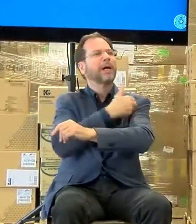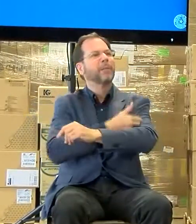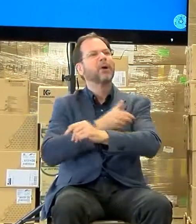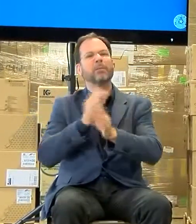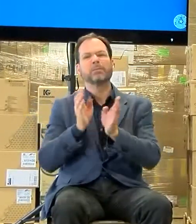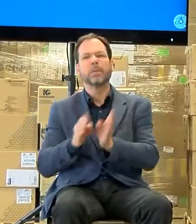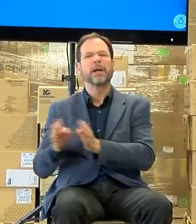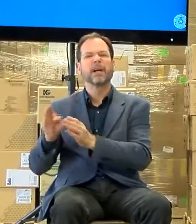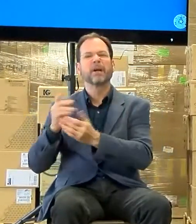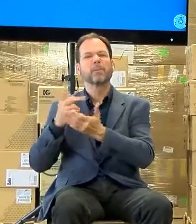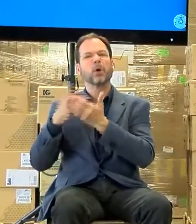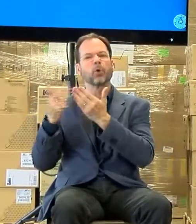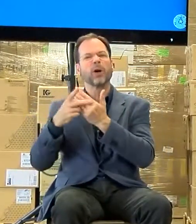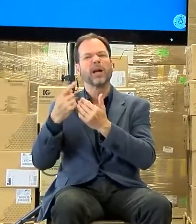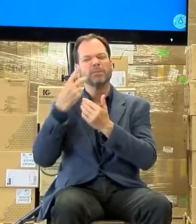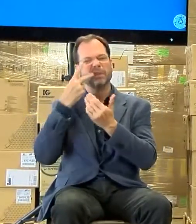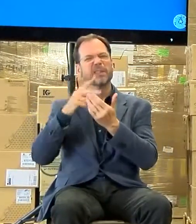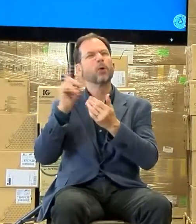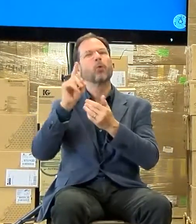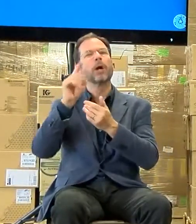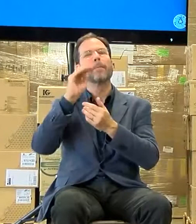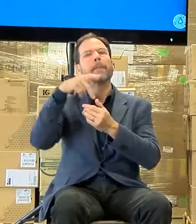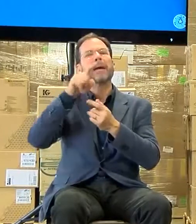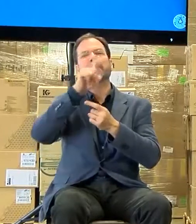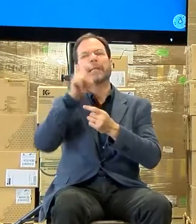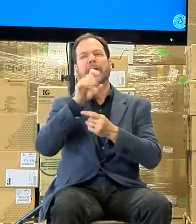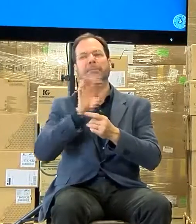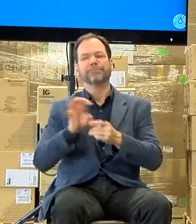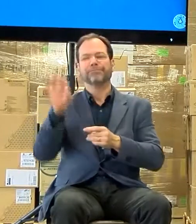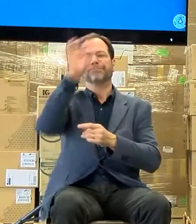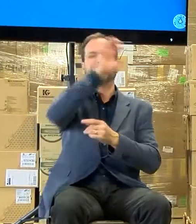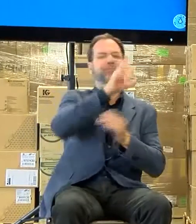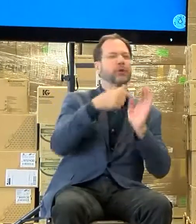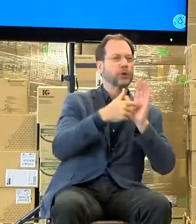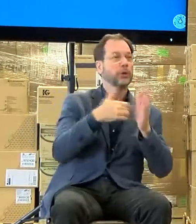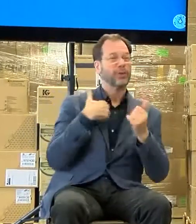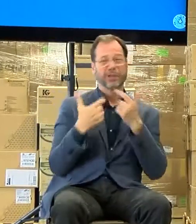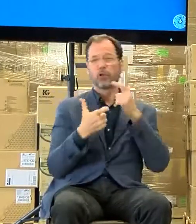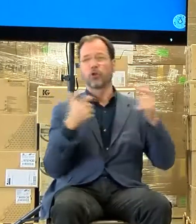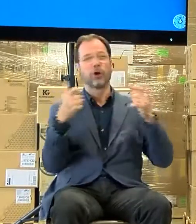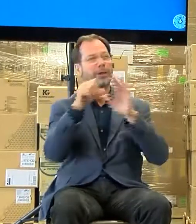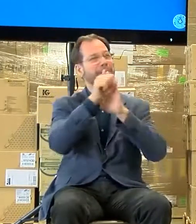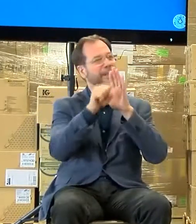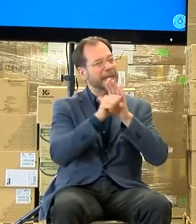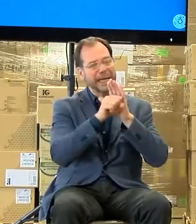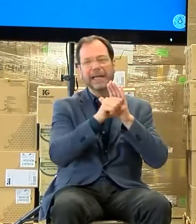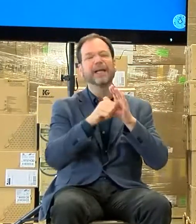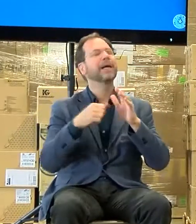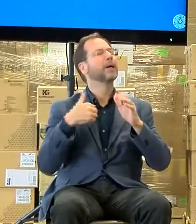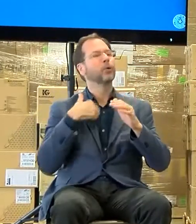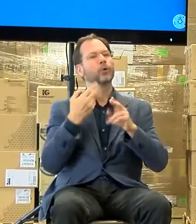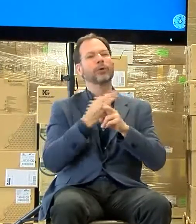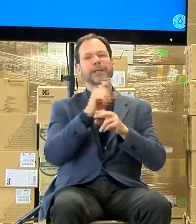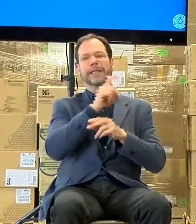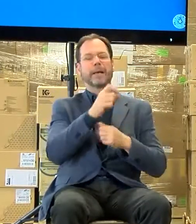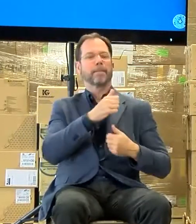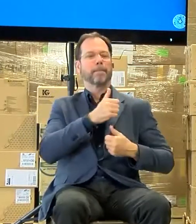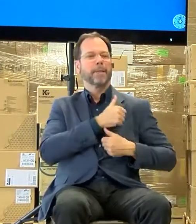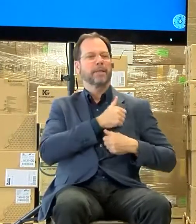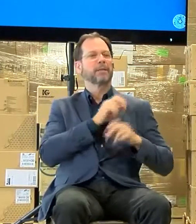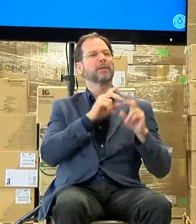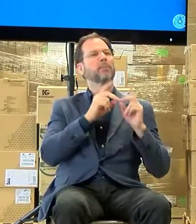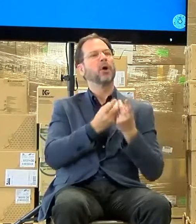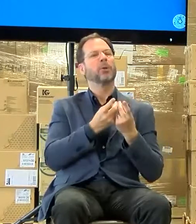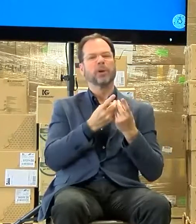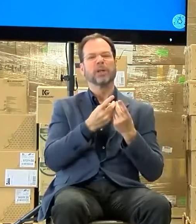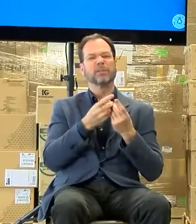In the next few slides, you'll see maps of that. But the second, because we have such a large state and we want to be closer to need, we're using our Texas Military Department